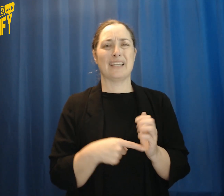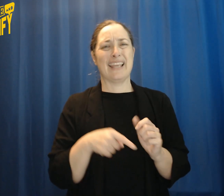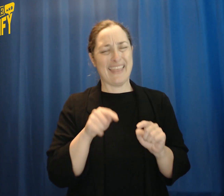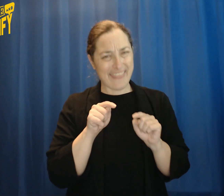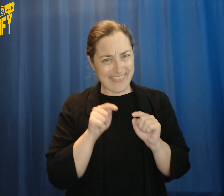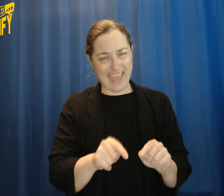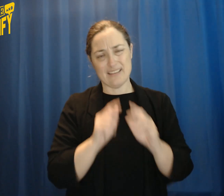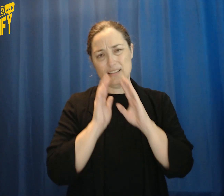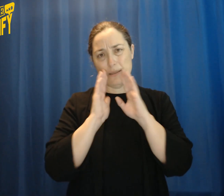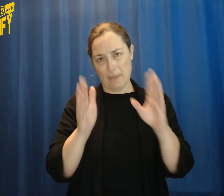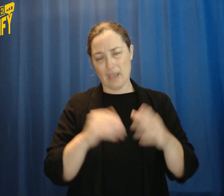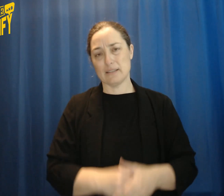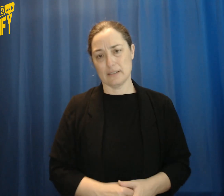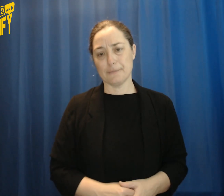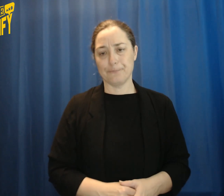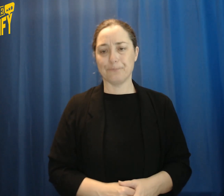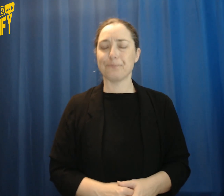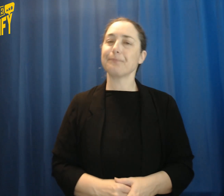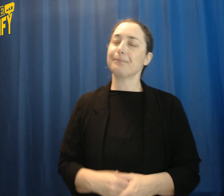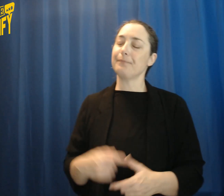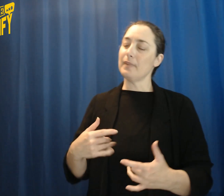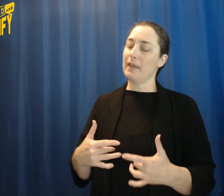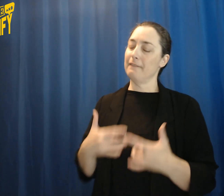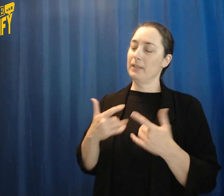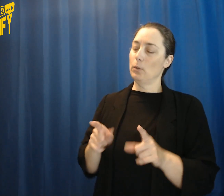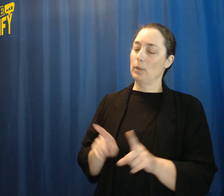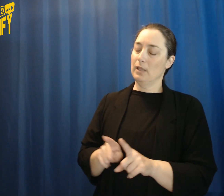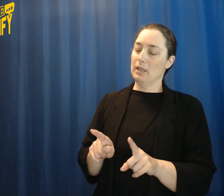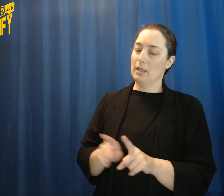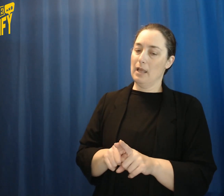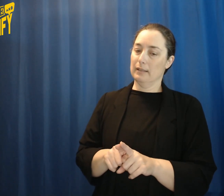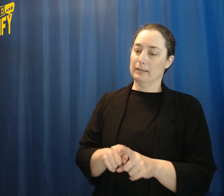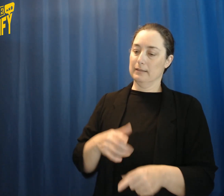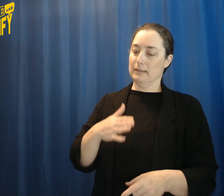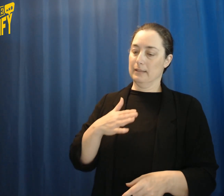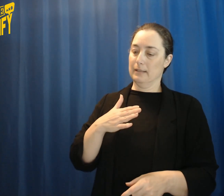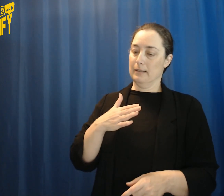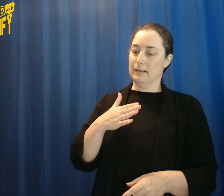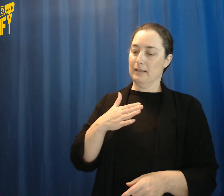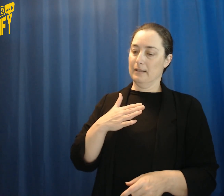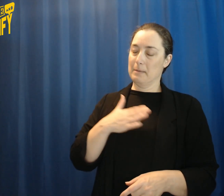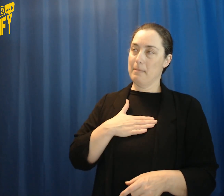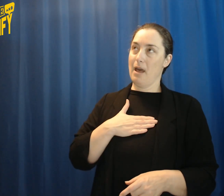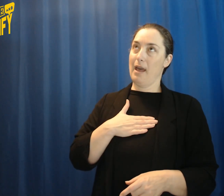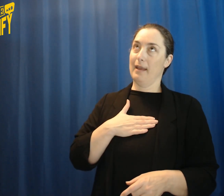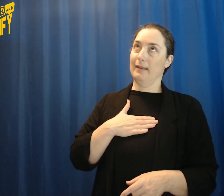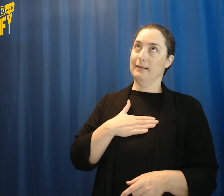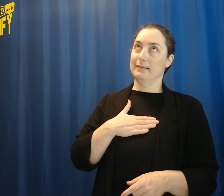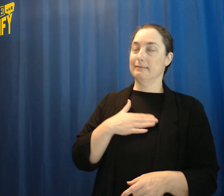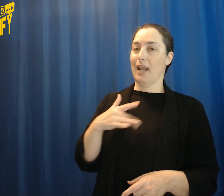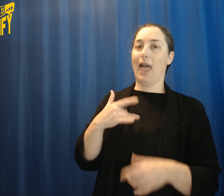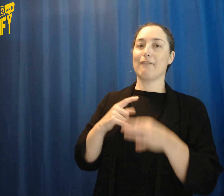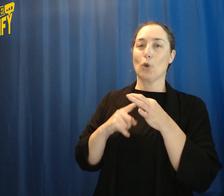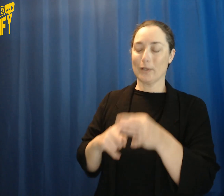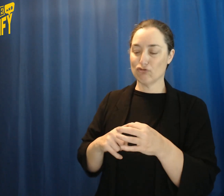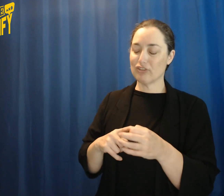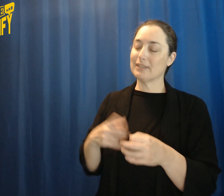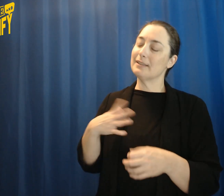amazing. I feel like, as my last question, it would be remiss of me not to ask you